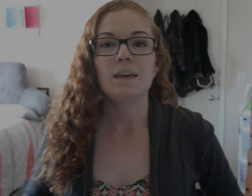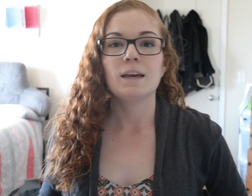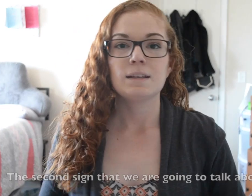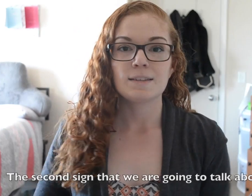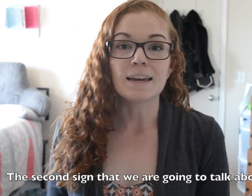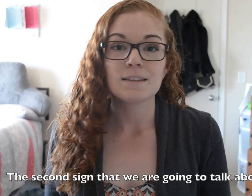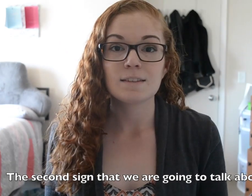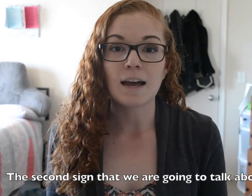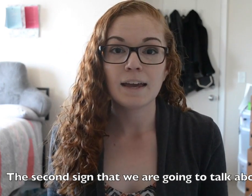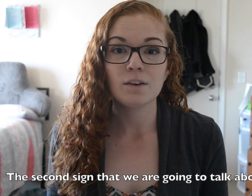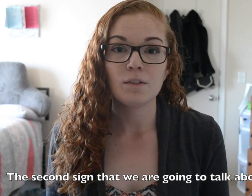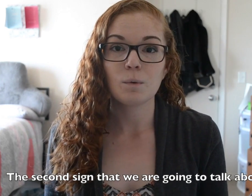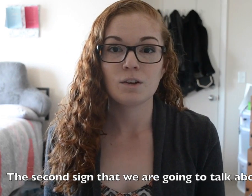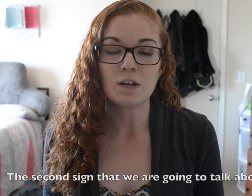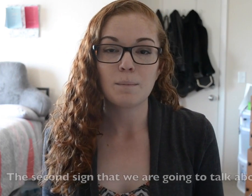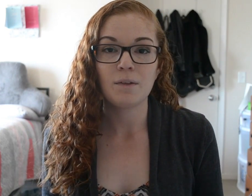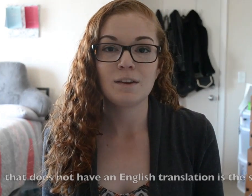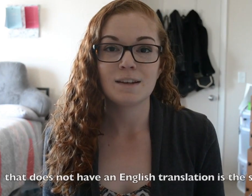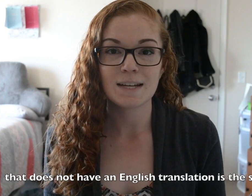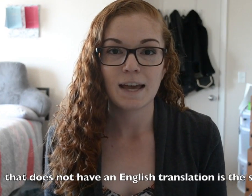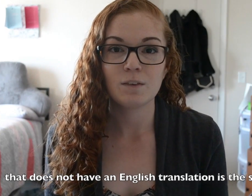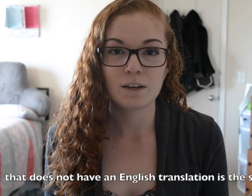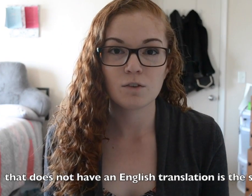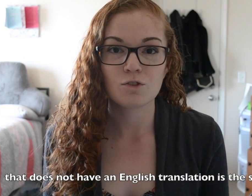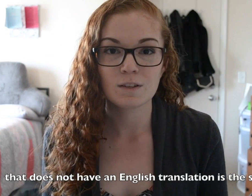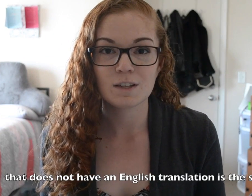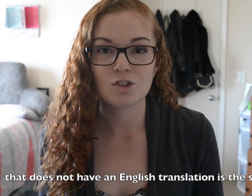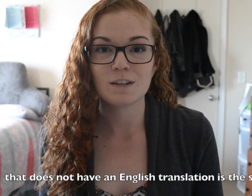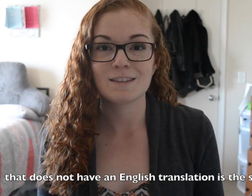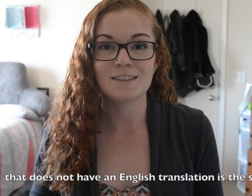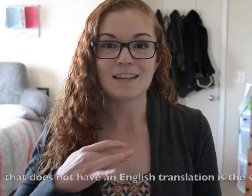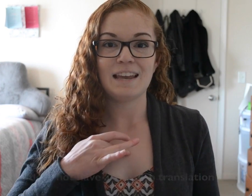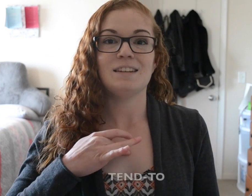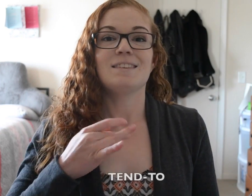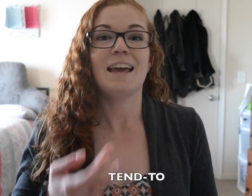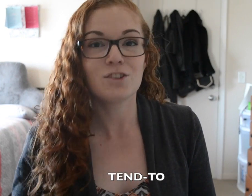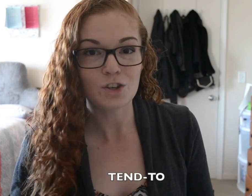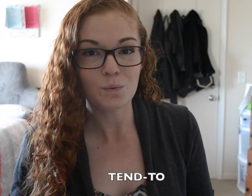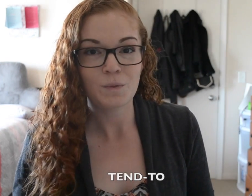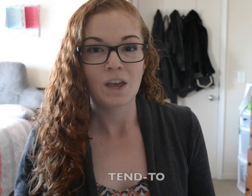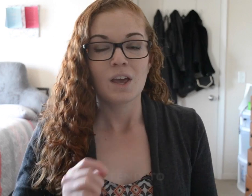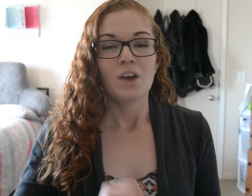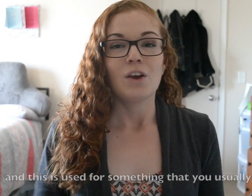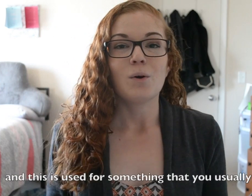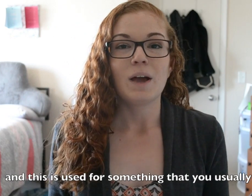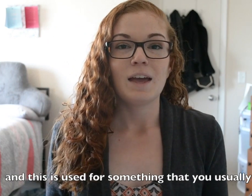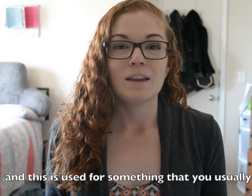The second sign that we're going to talk about that does not have an English translation is the sign tend to. Oh, and